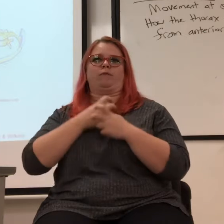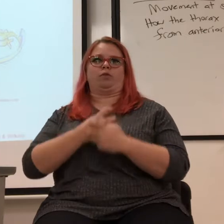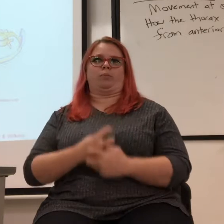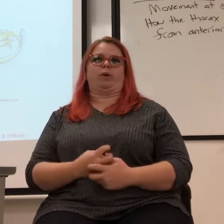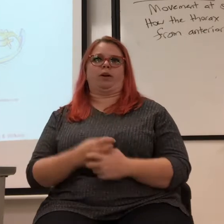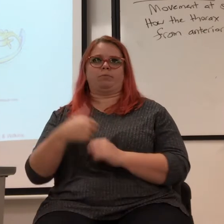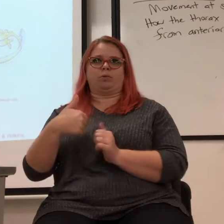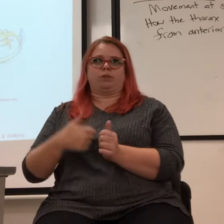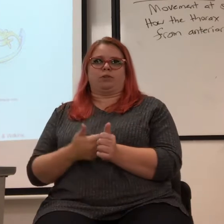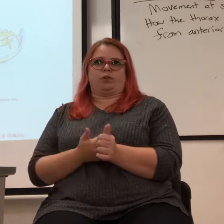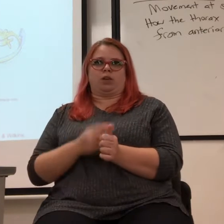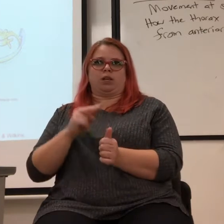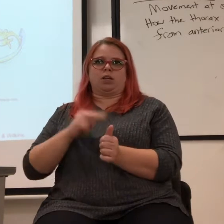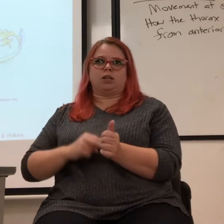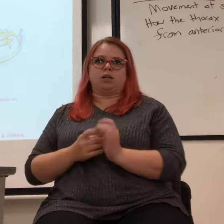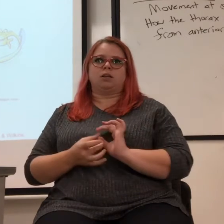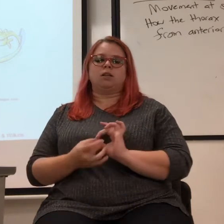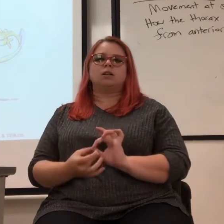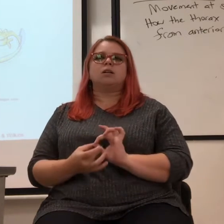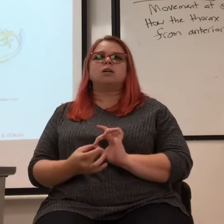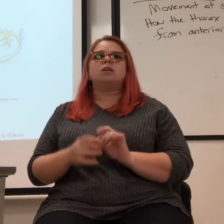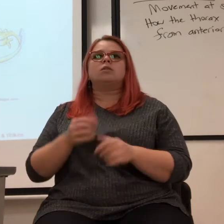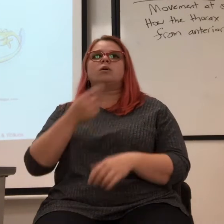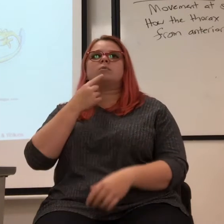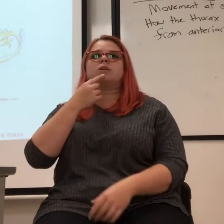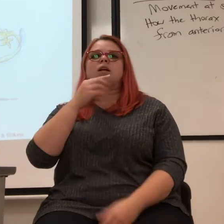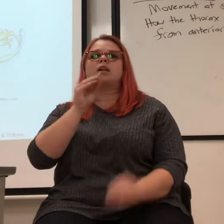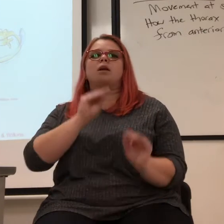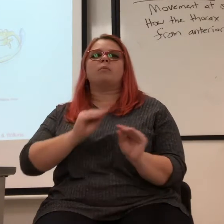So I'll say movement at